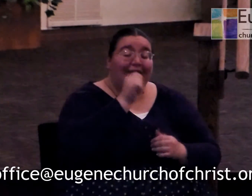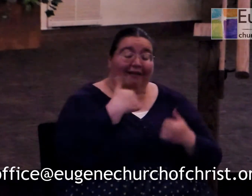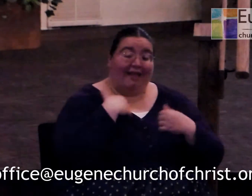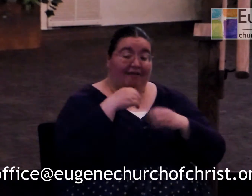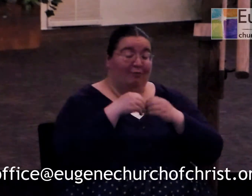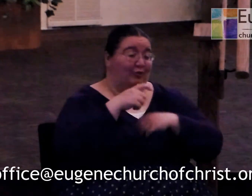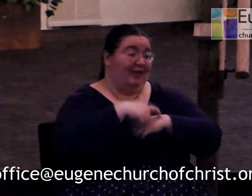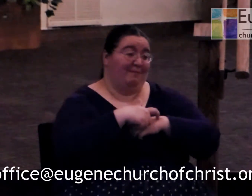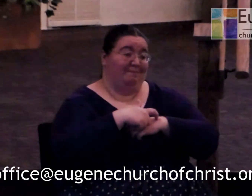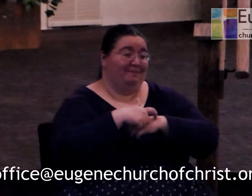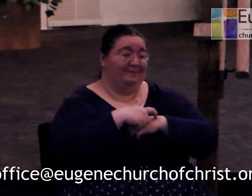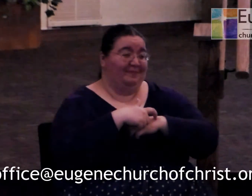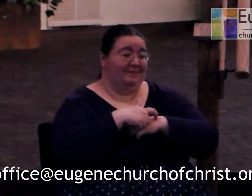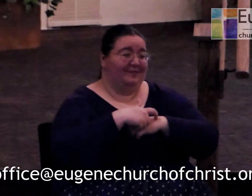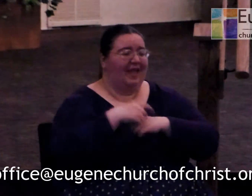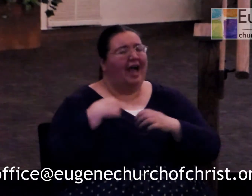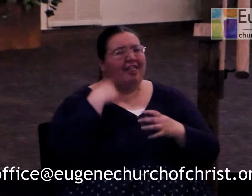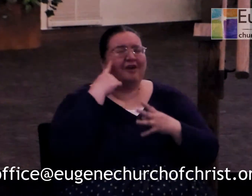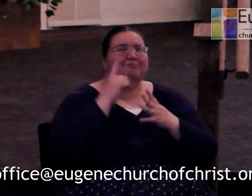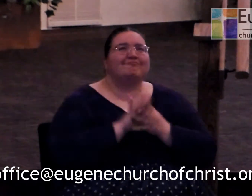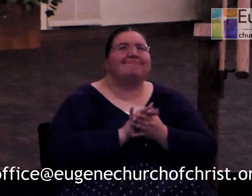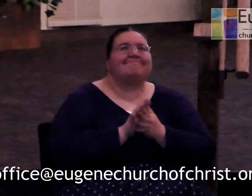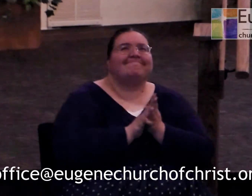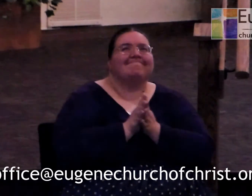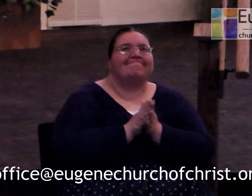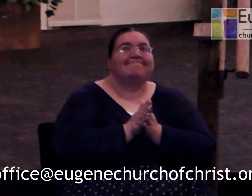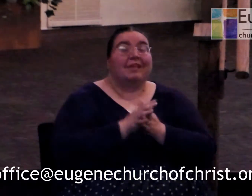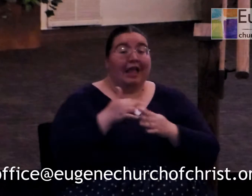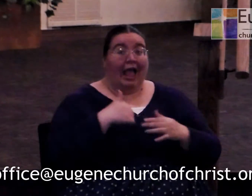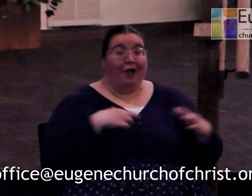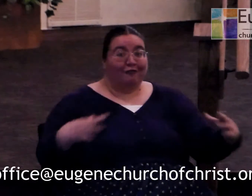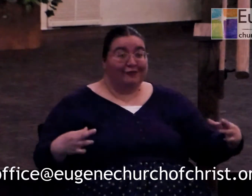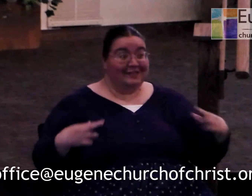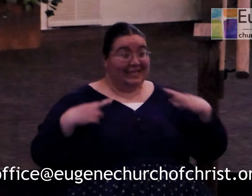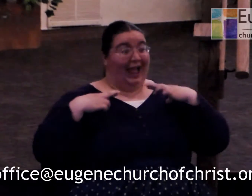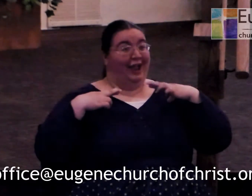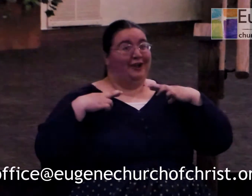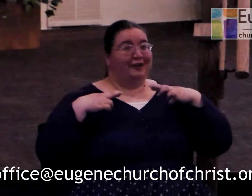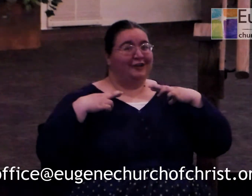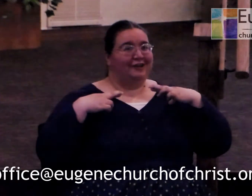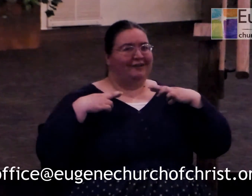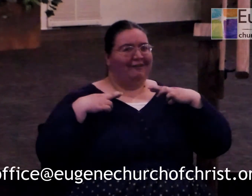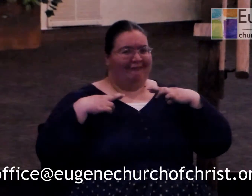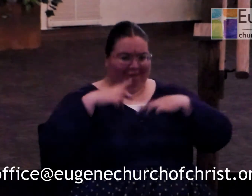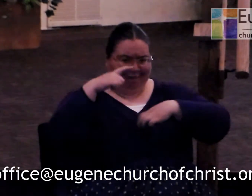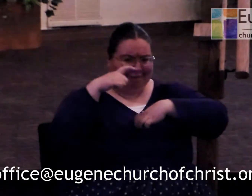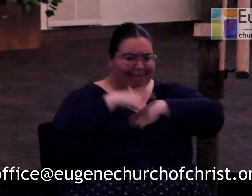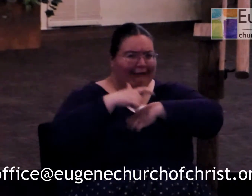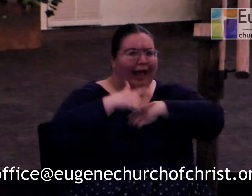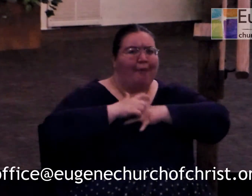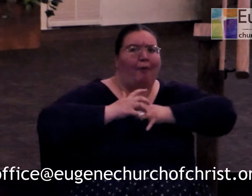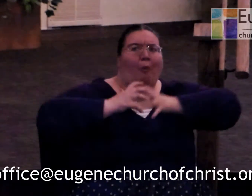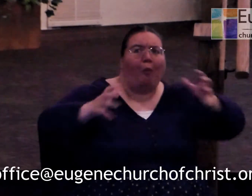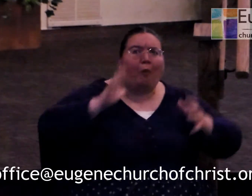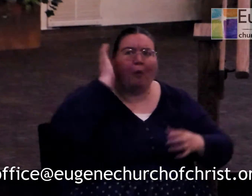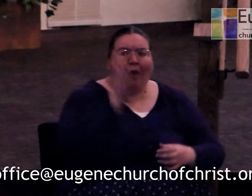myself, when I retire, there will be so much time. And then I look at retired people, they're like the busiest people in the